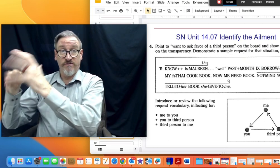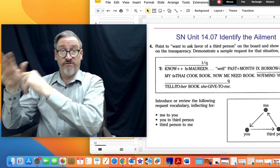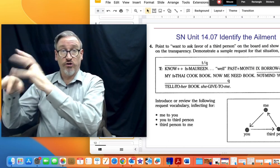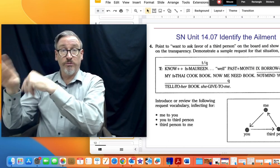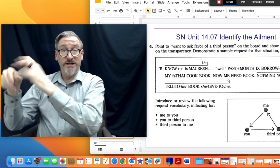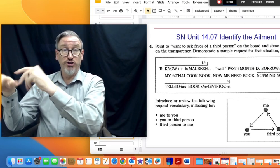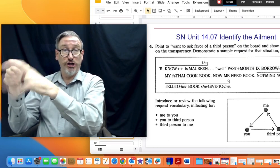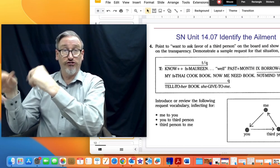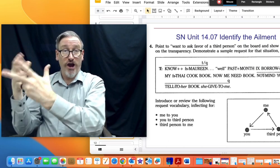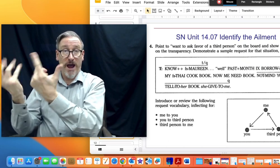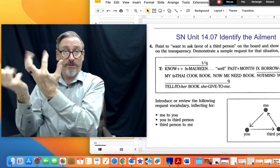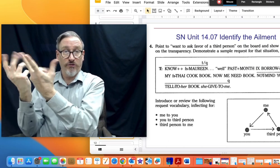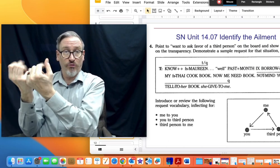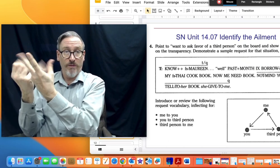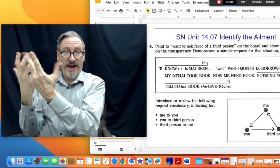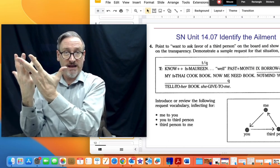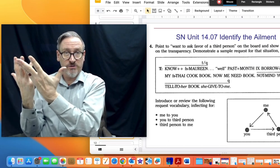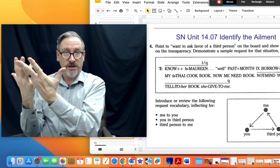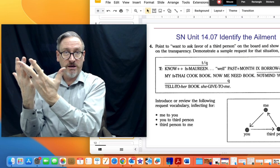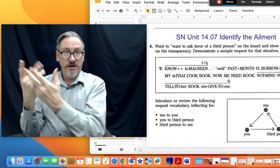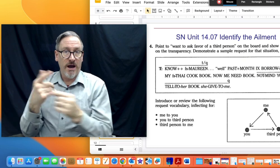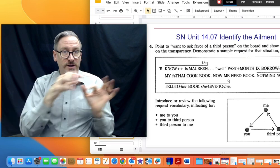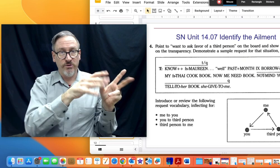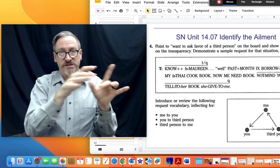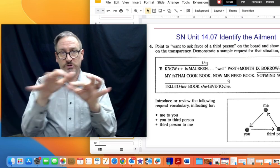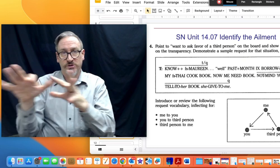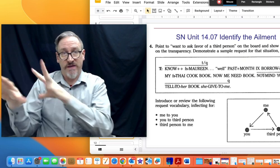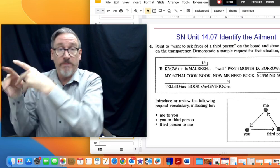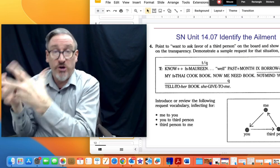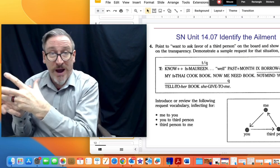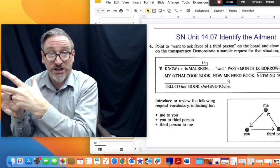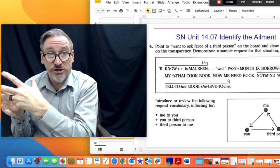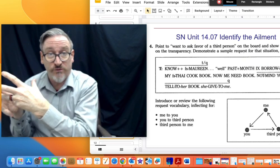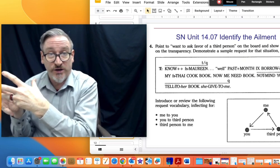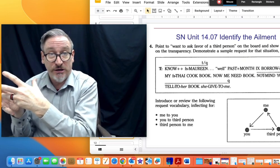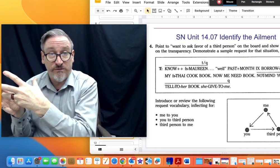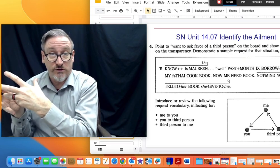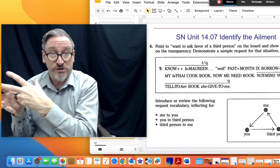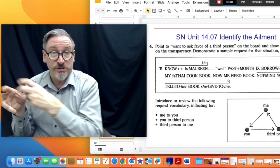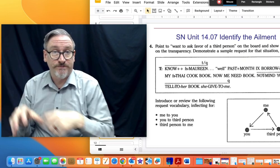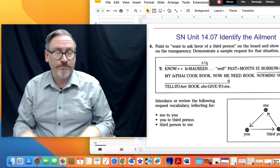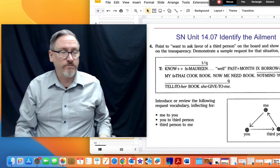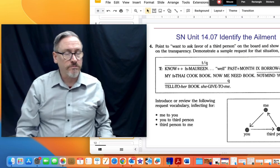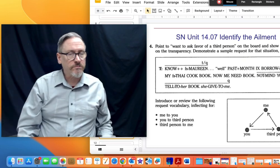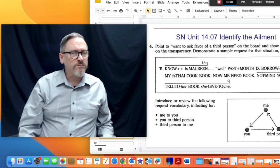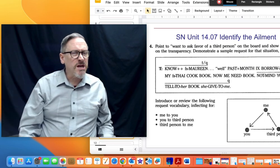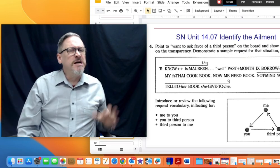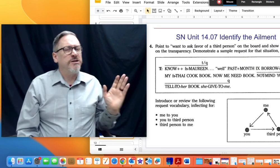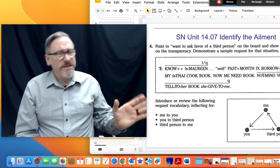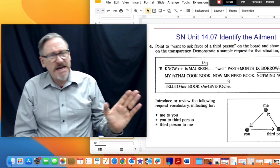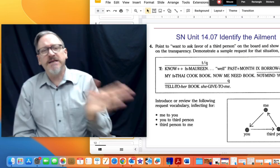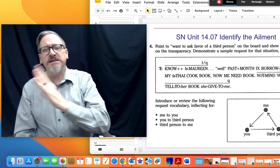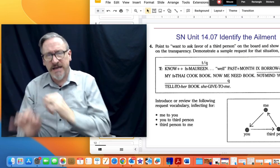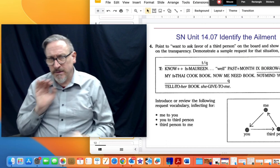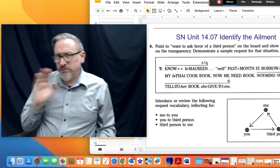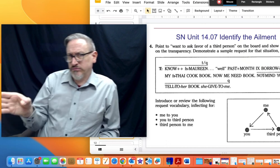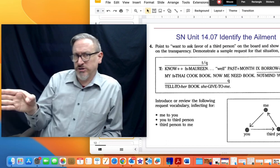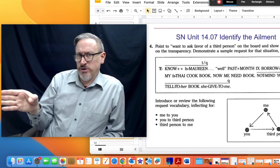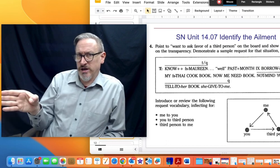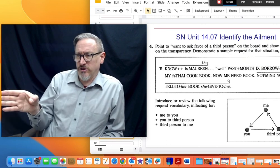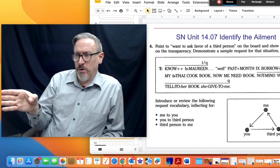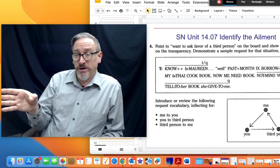where the verbiage is going to happen with my hands, right? I'm going to do this, and then I'm going to do actions over here first. We tend to set